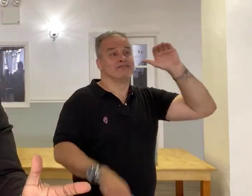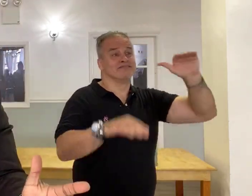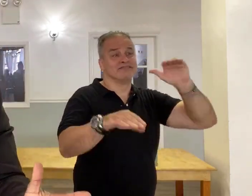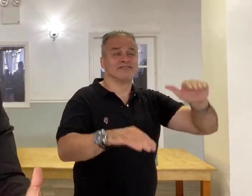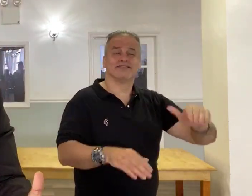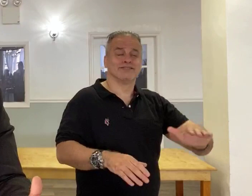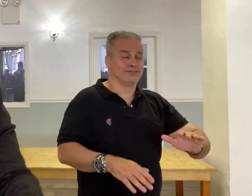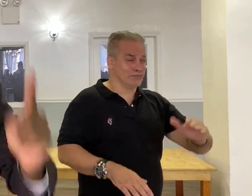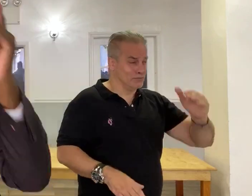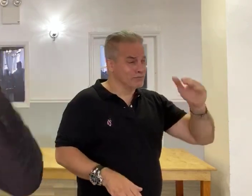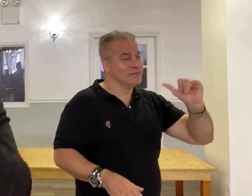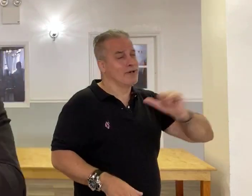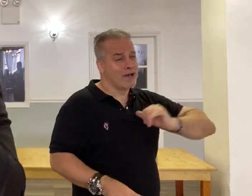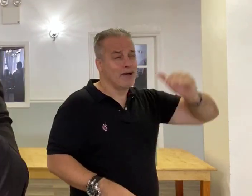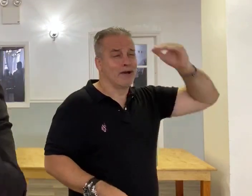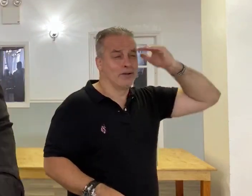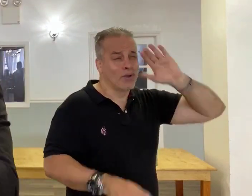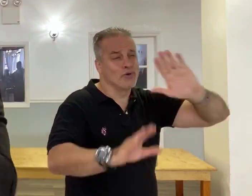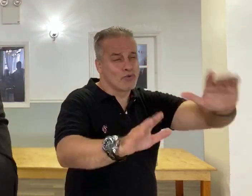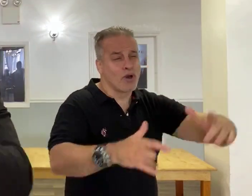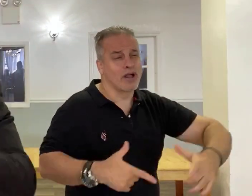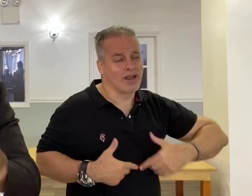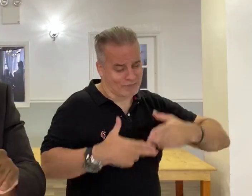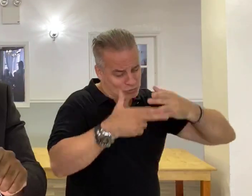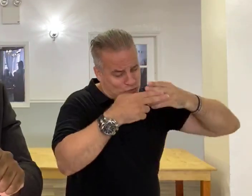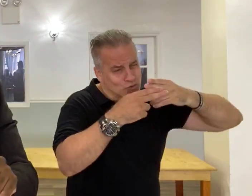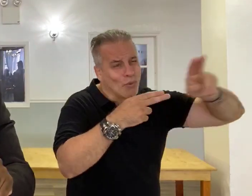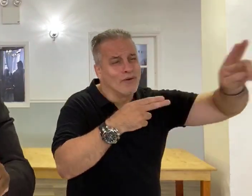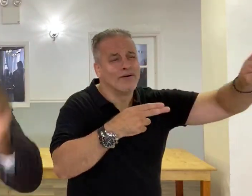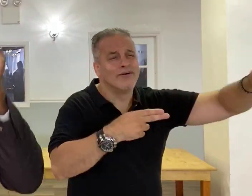appeareth for a little time and then vanisheth away.